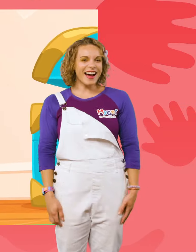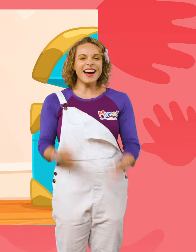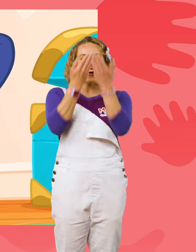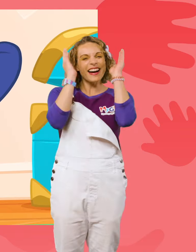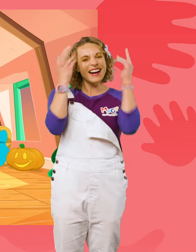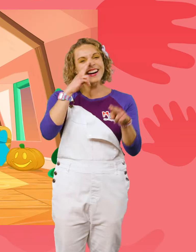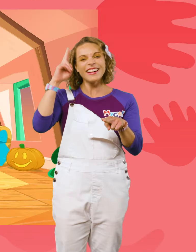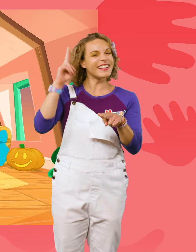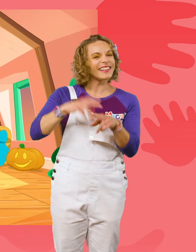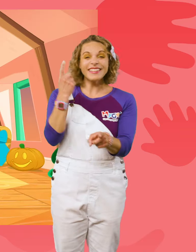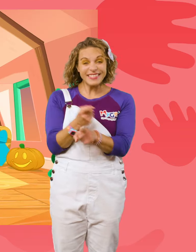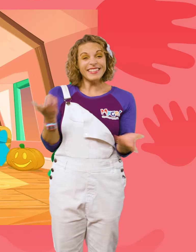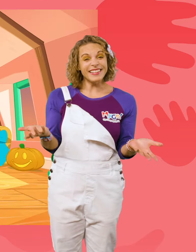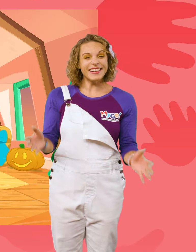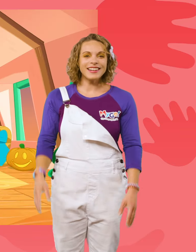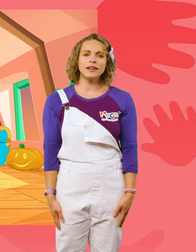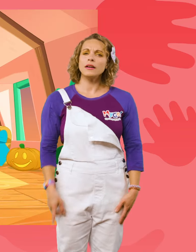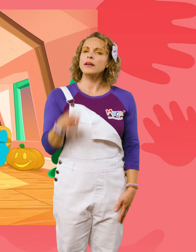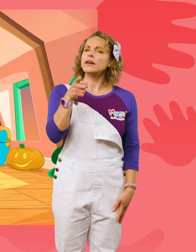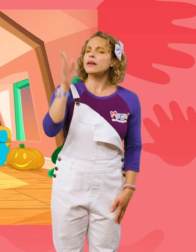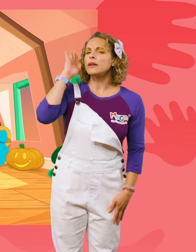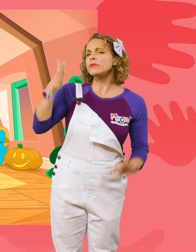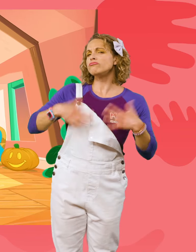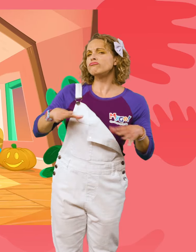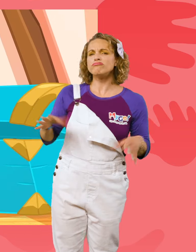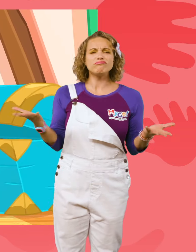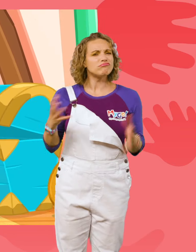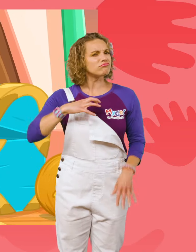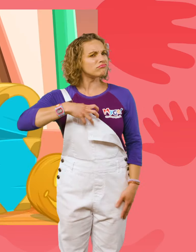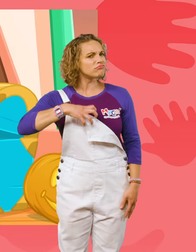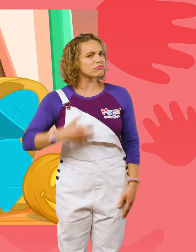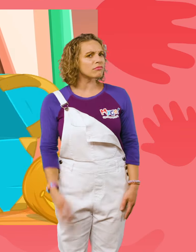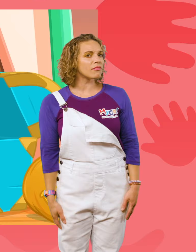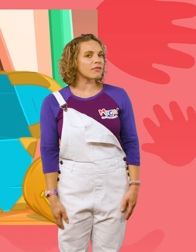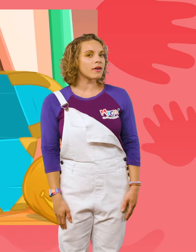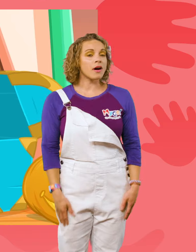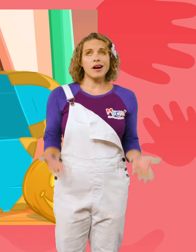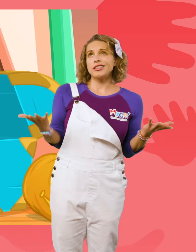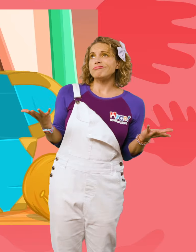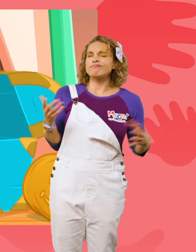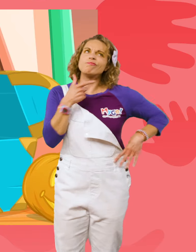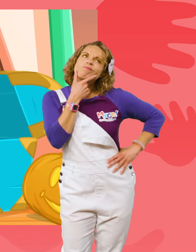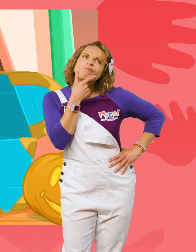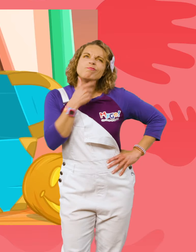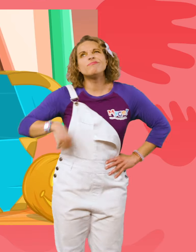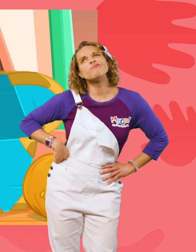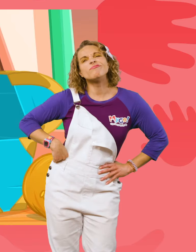witch! Isn't Halloween fun? What are you going to dress up as, Morphle?